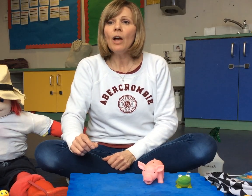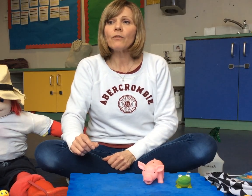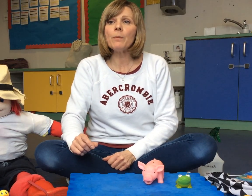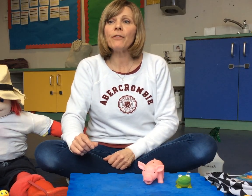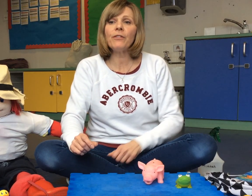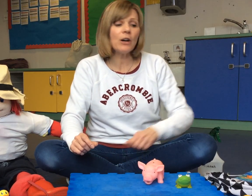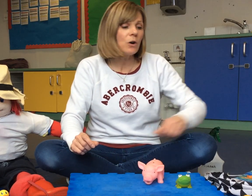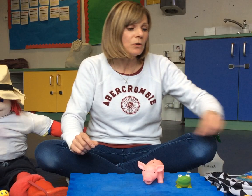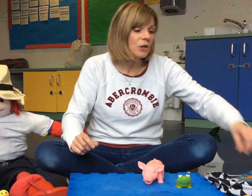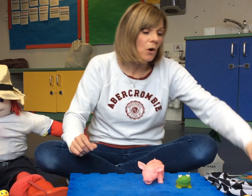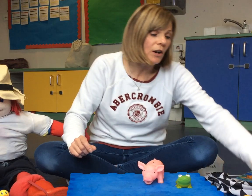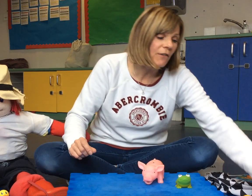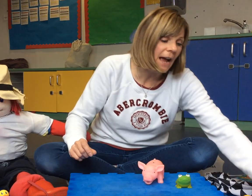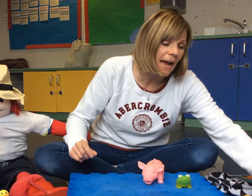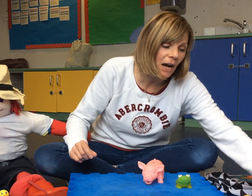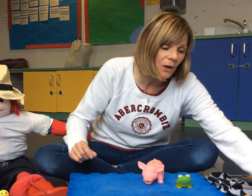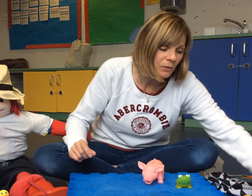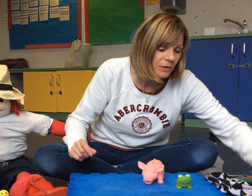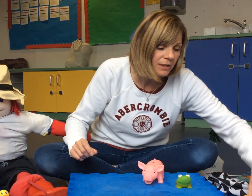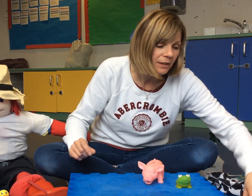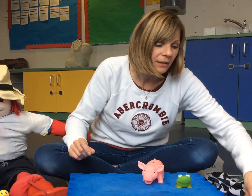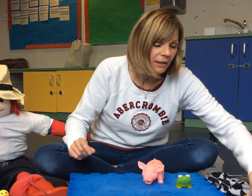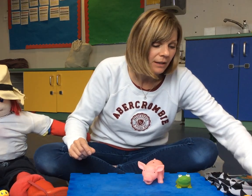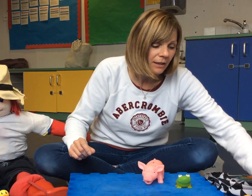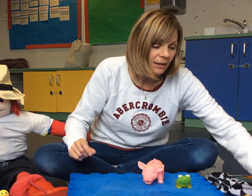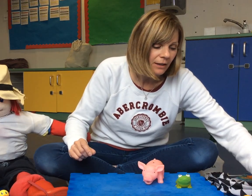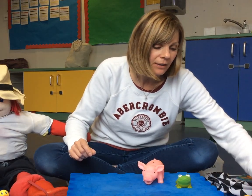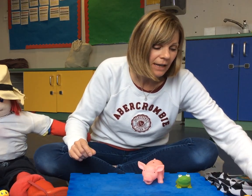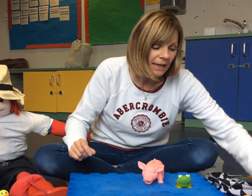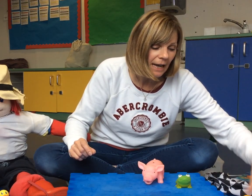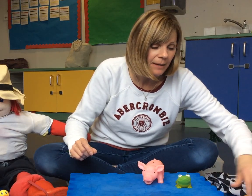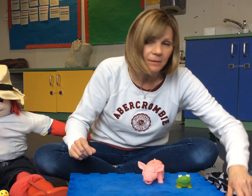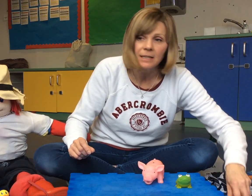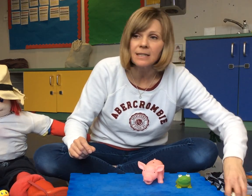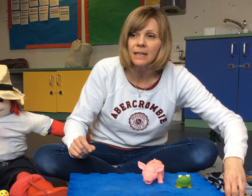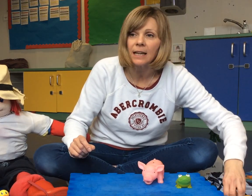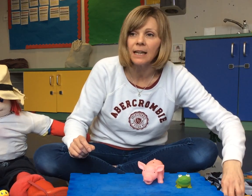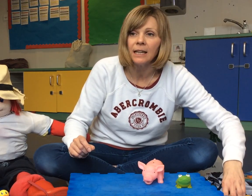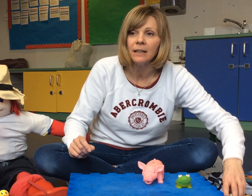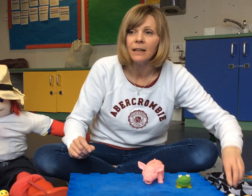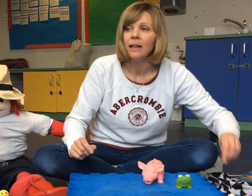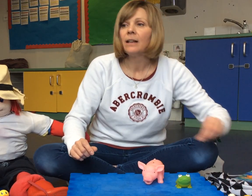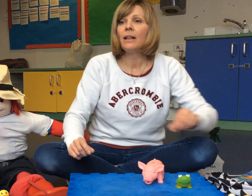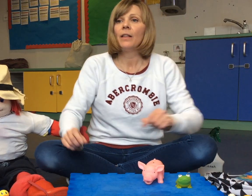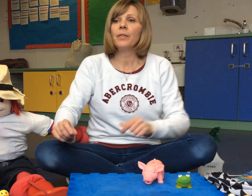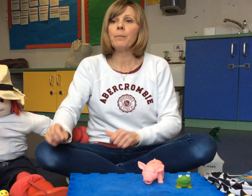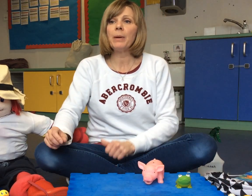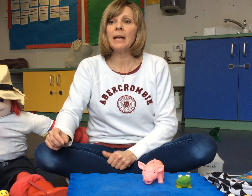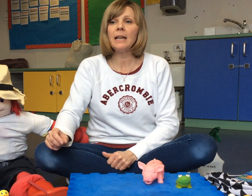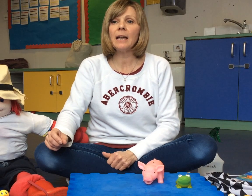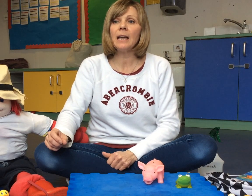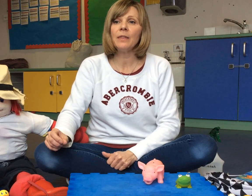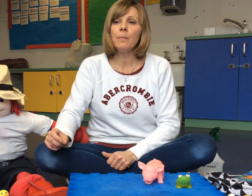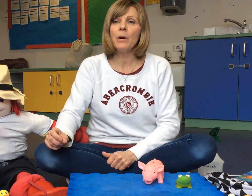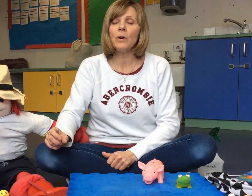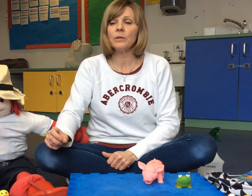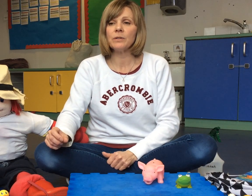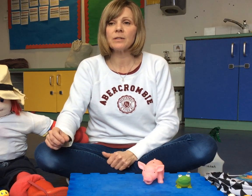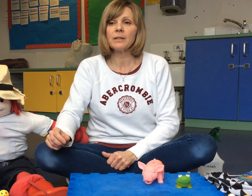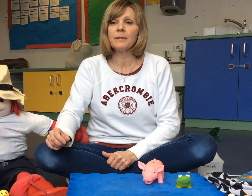From the fields all around, they came to see the pig in the pond.